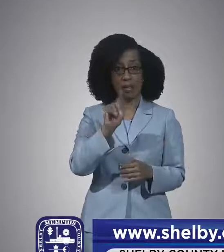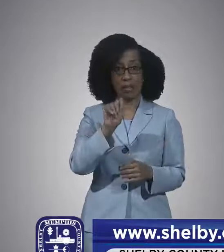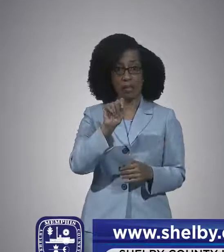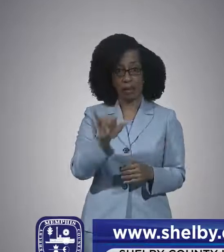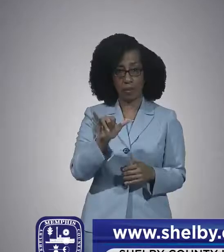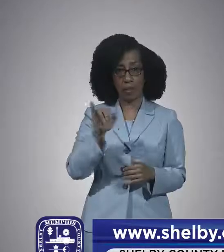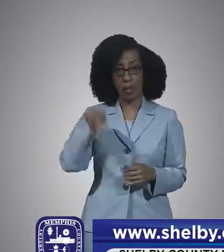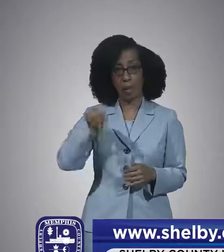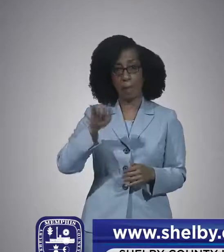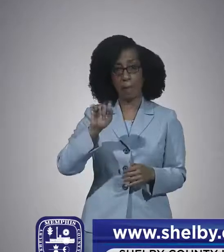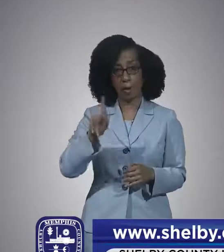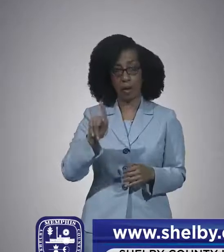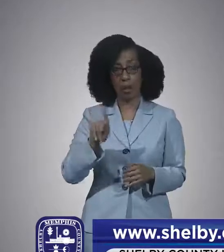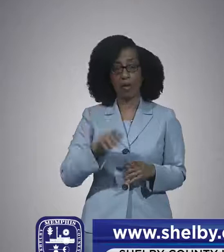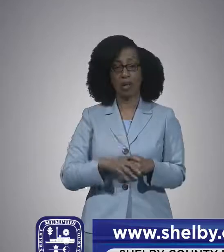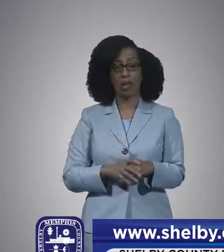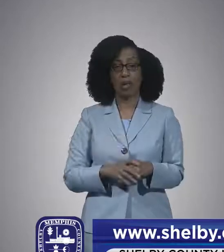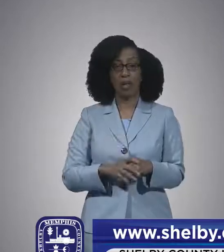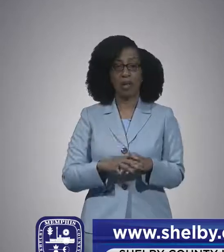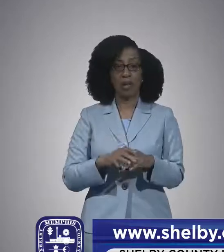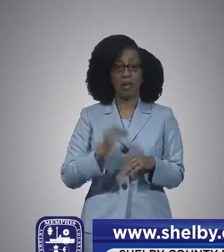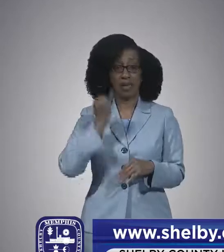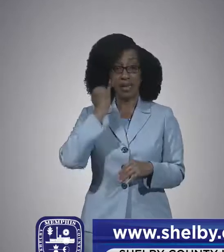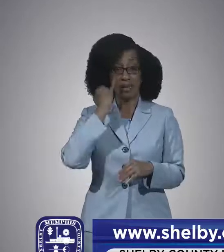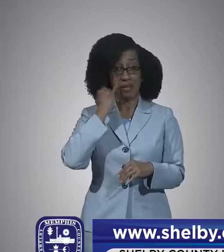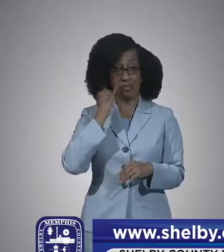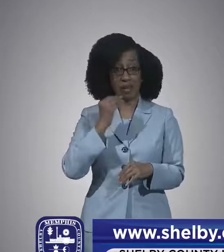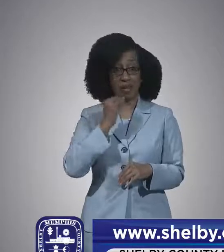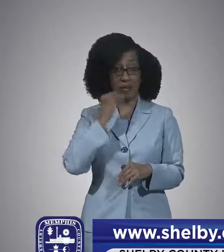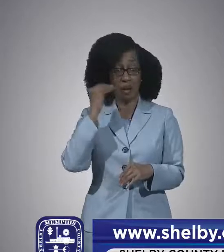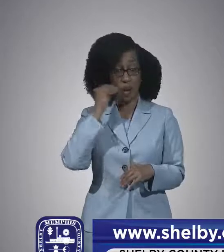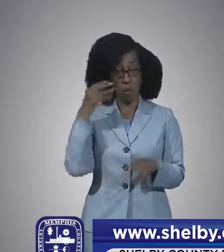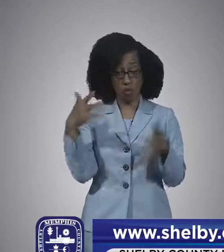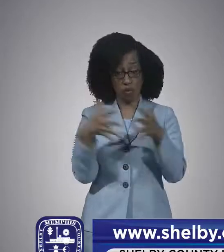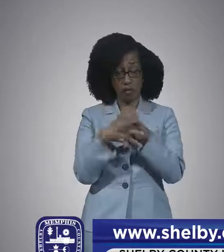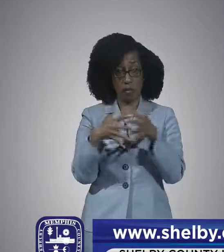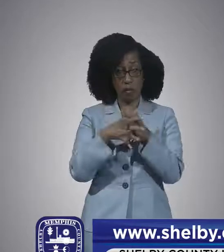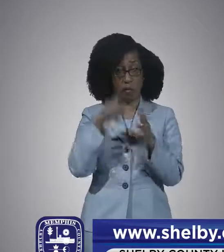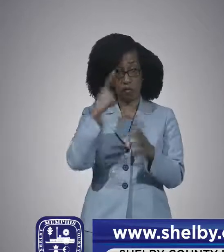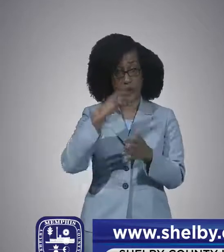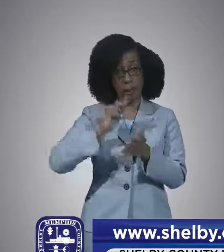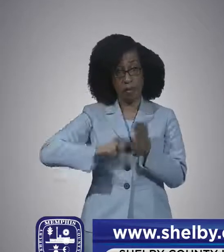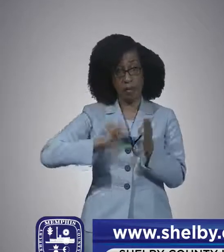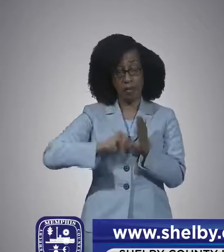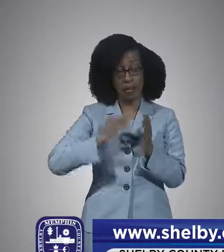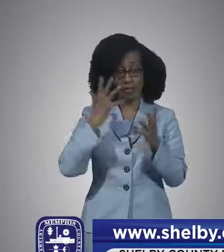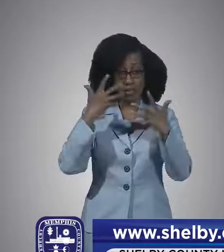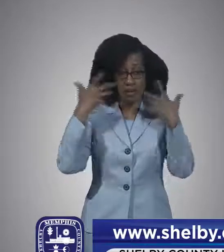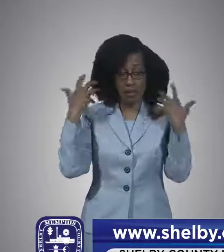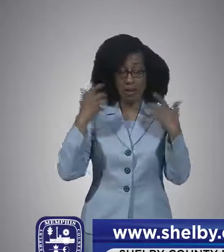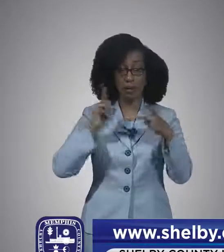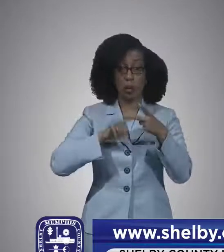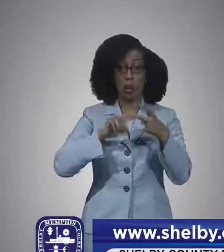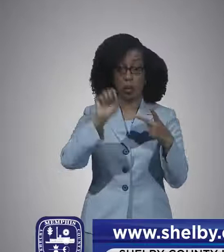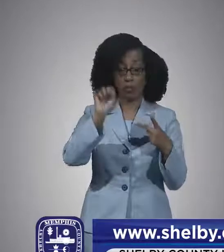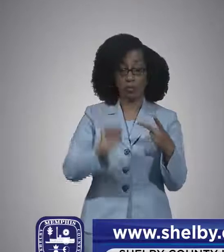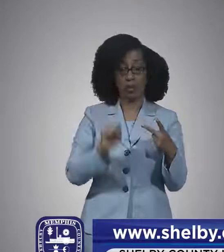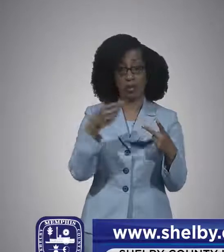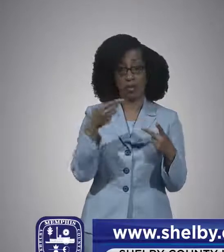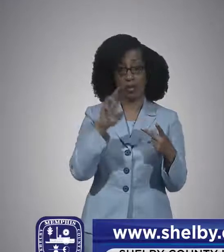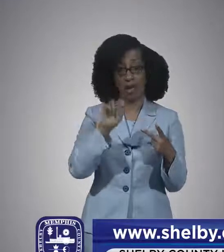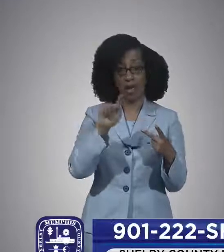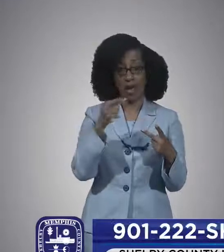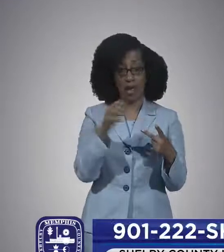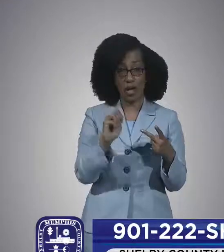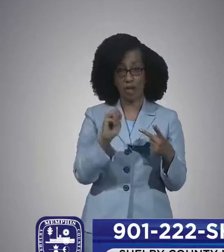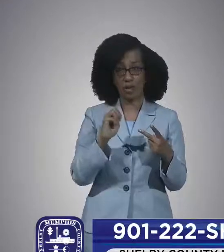Liberty Bowl. And when there are home football games for the Memphis Tigers or the Southern Heritage Classic, that's very exciting